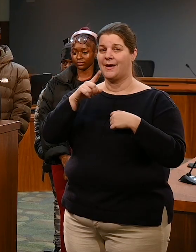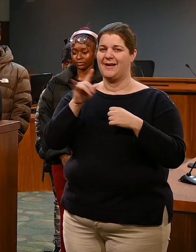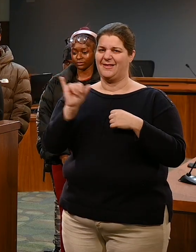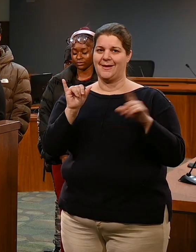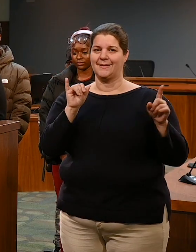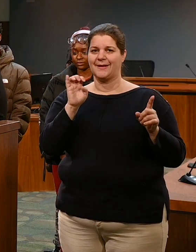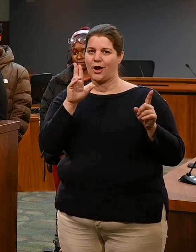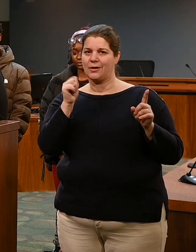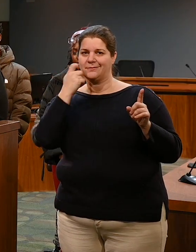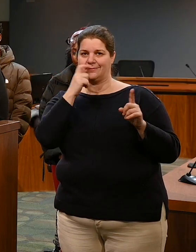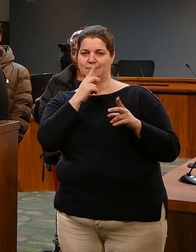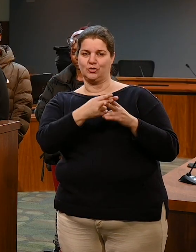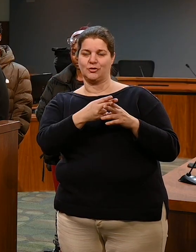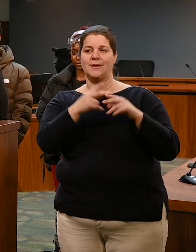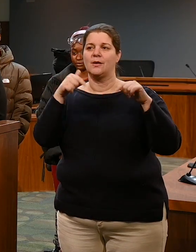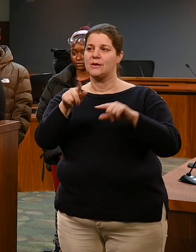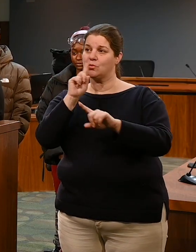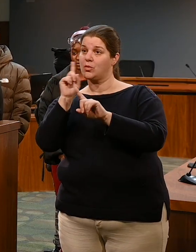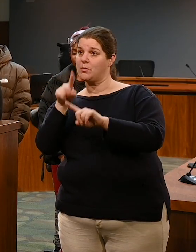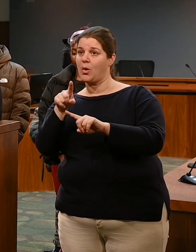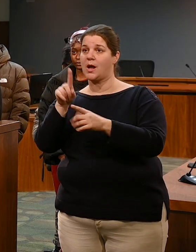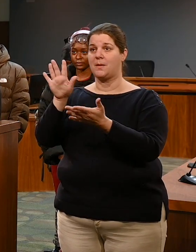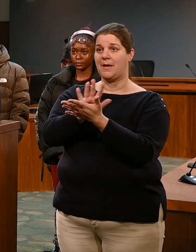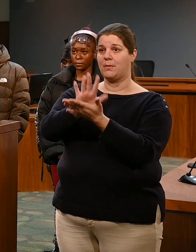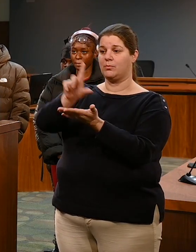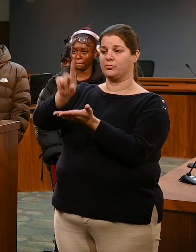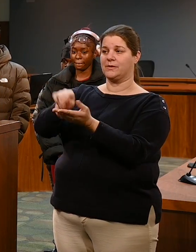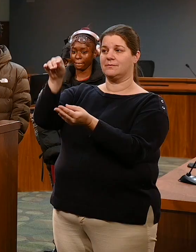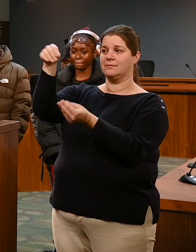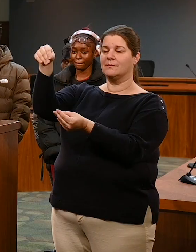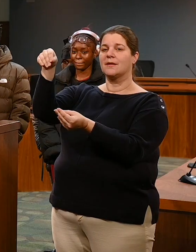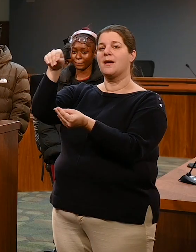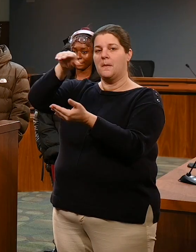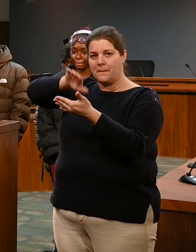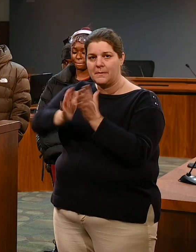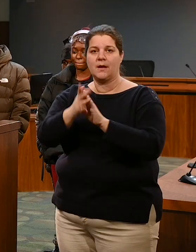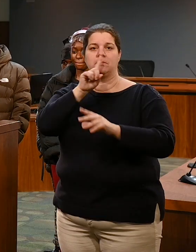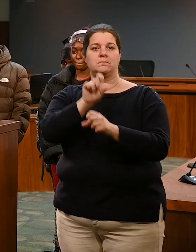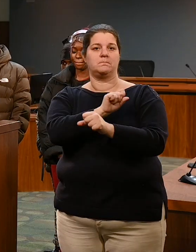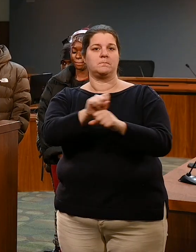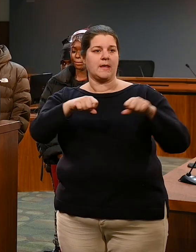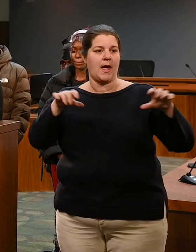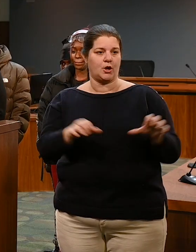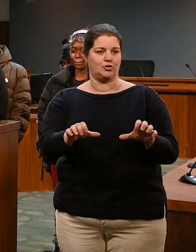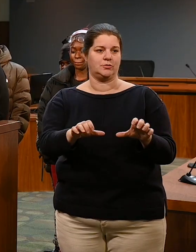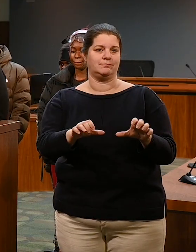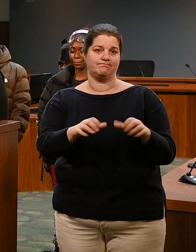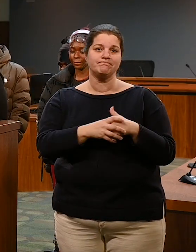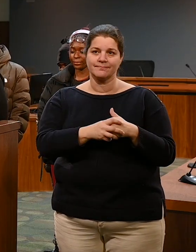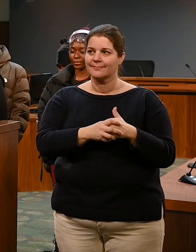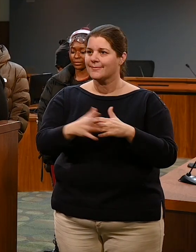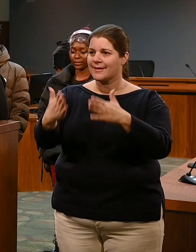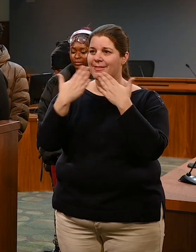Erica said, this report not just being something on a piece of paper, but it actually action items comes out of this.